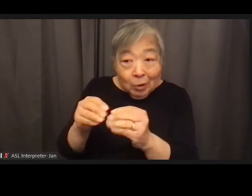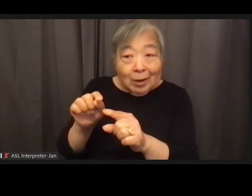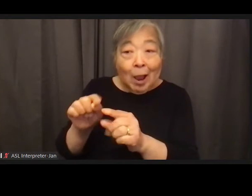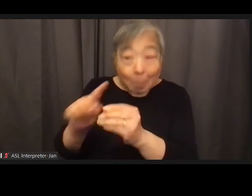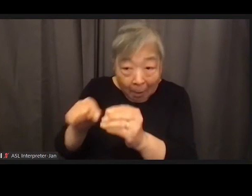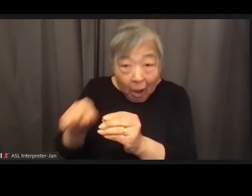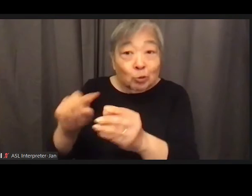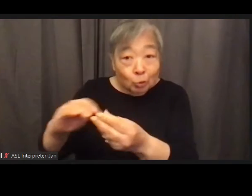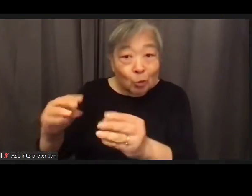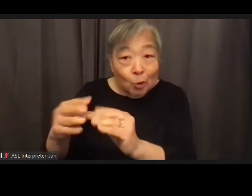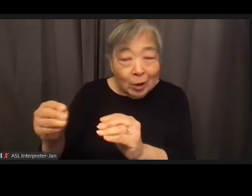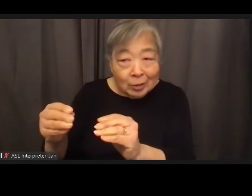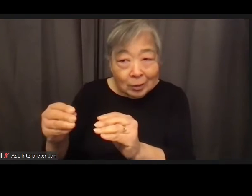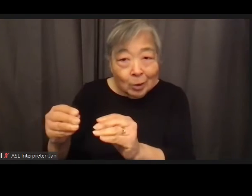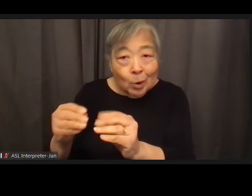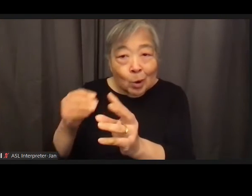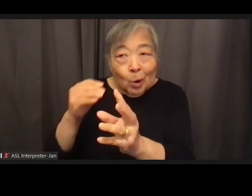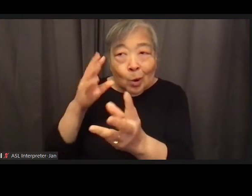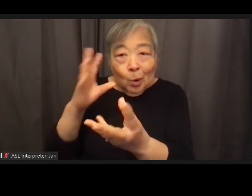this incredible